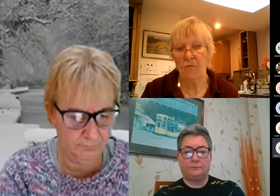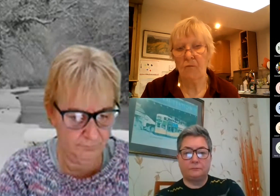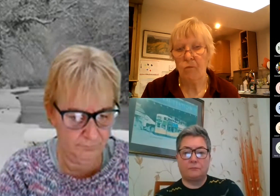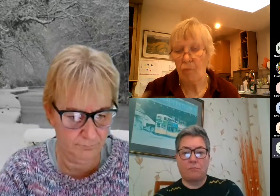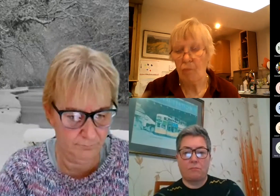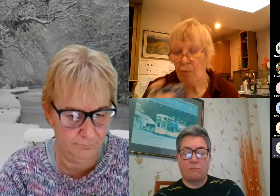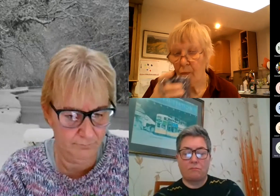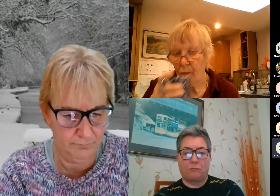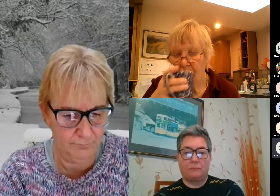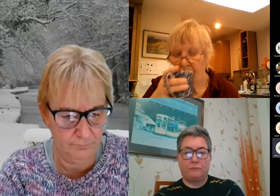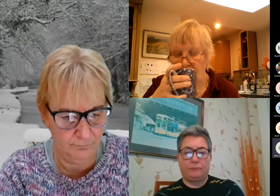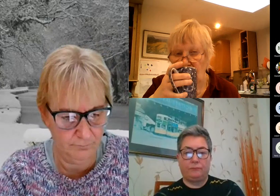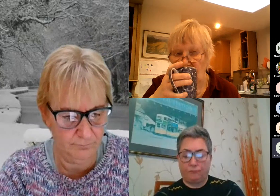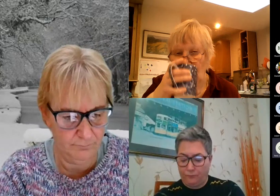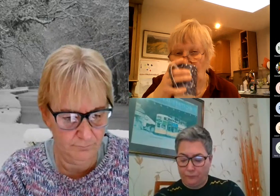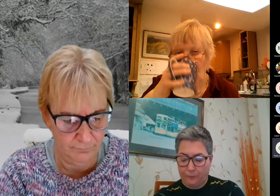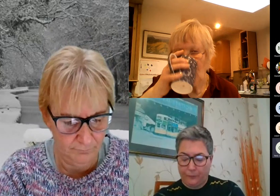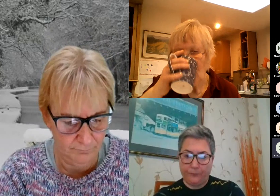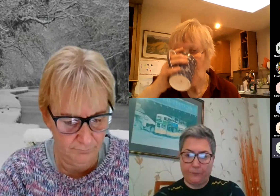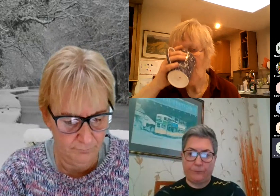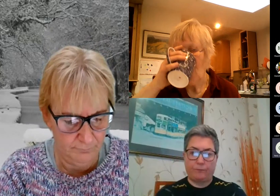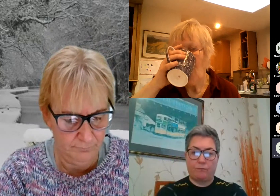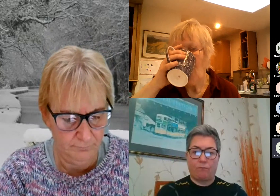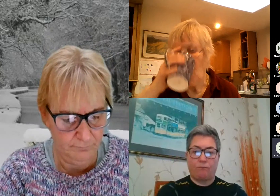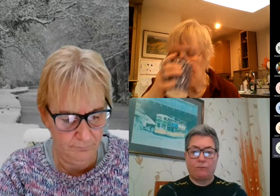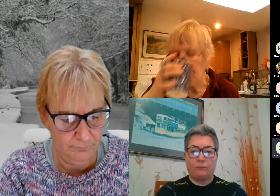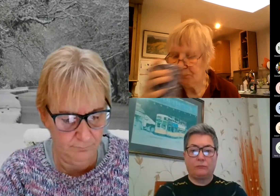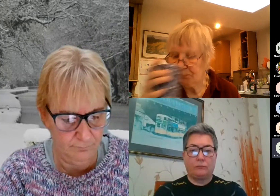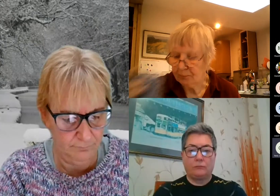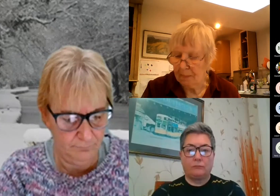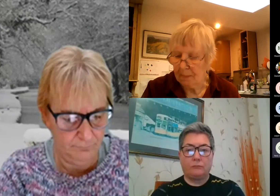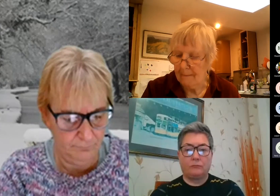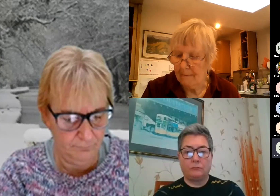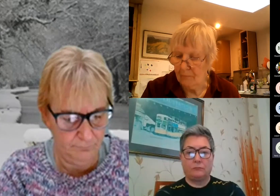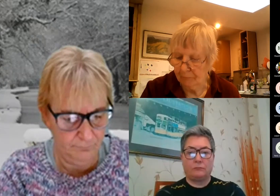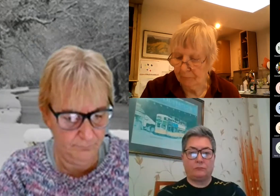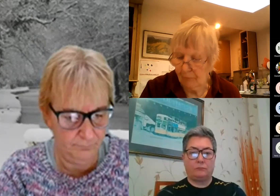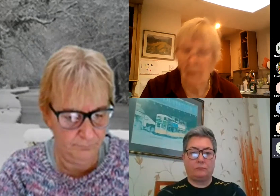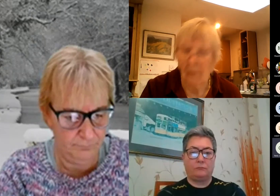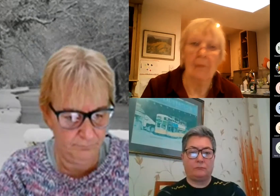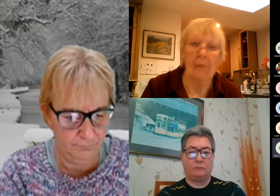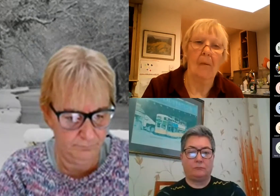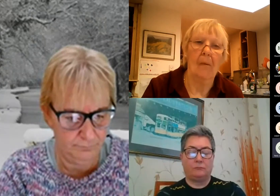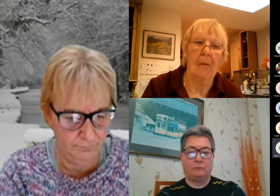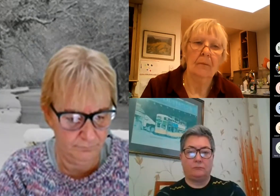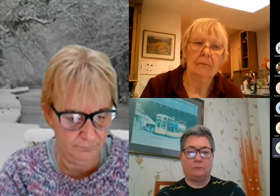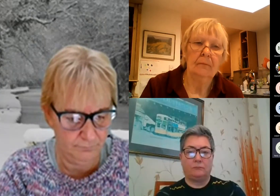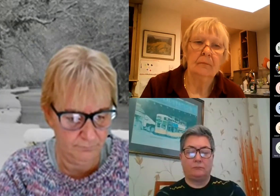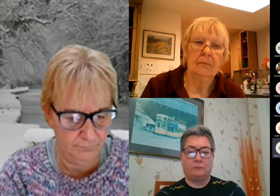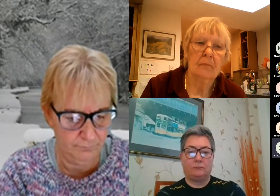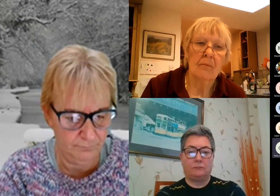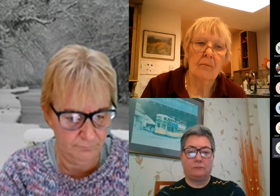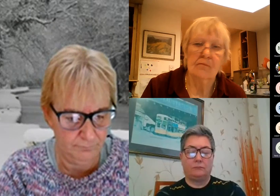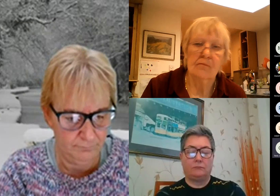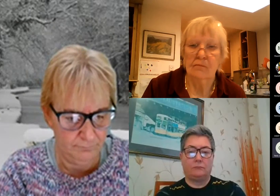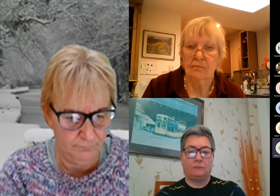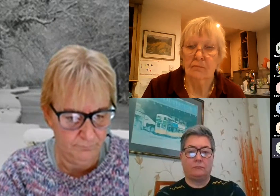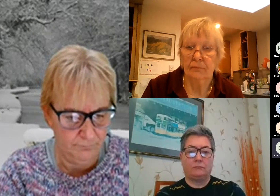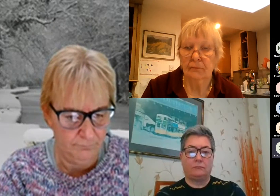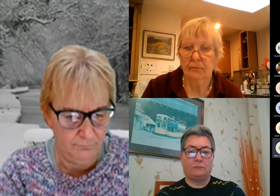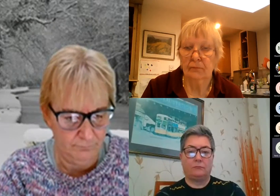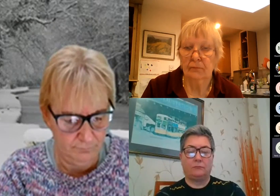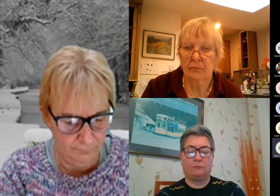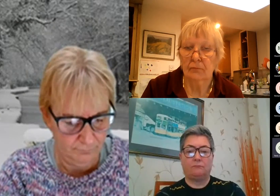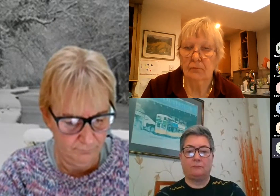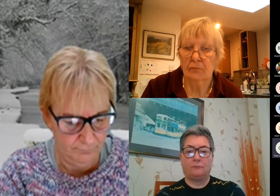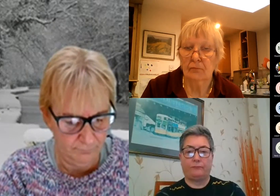organisation, and we expect the majority of you to spend at least some of your time in the office. And that's the only basis that